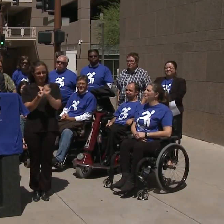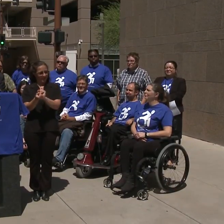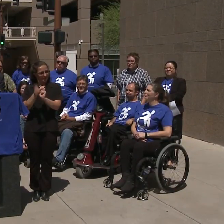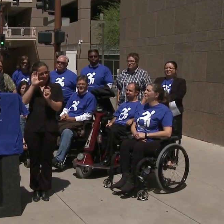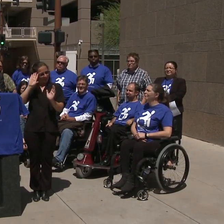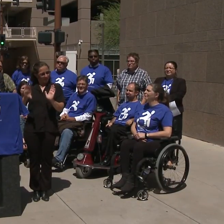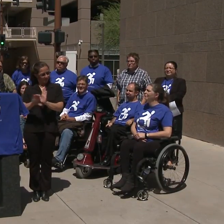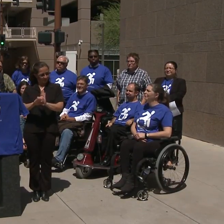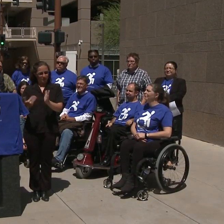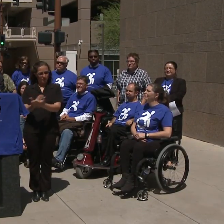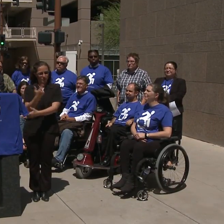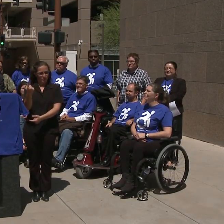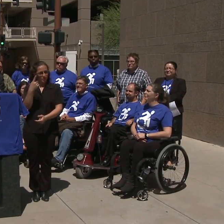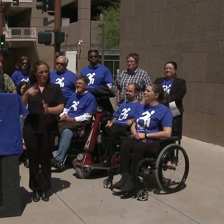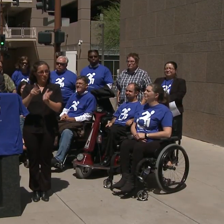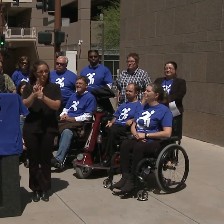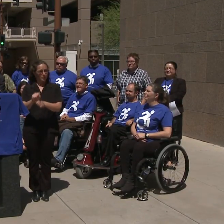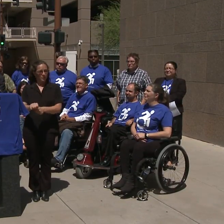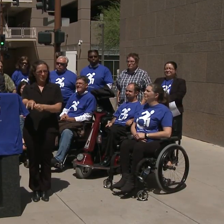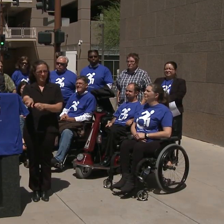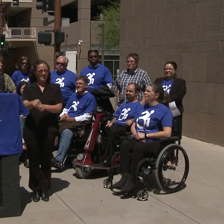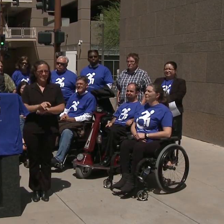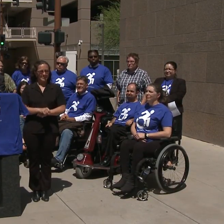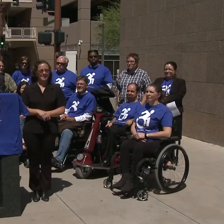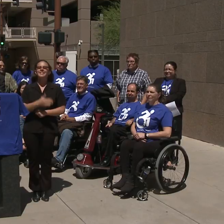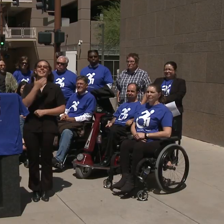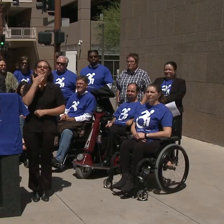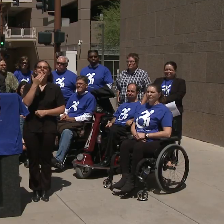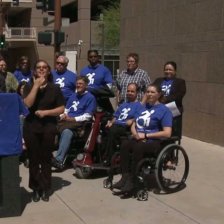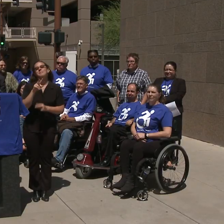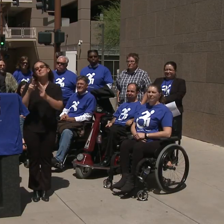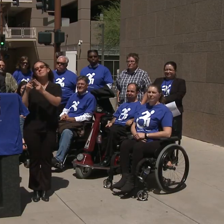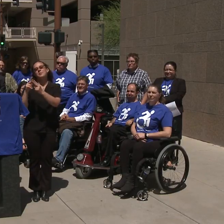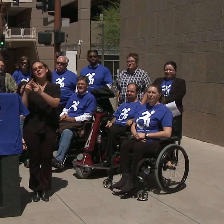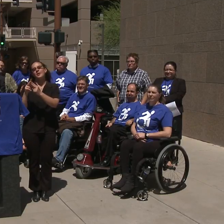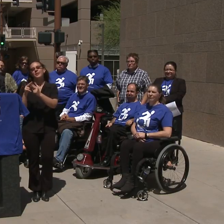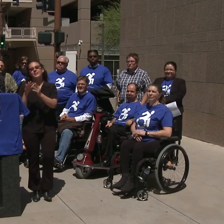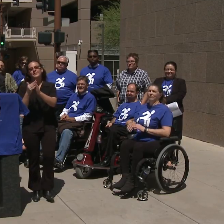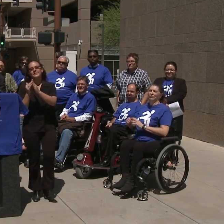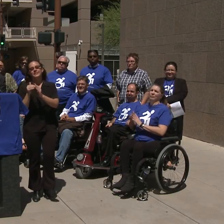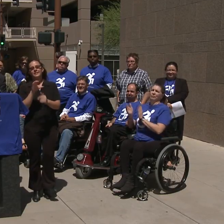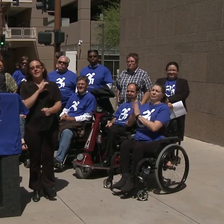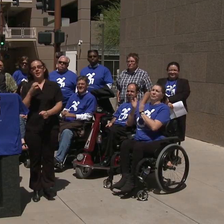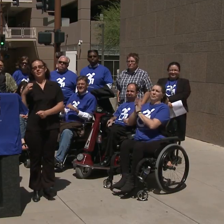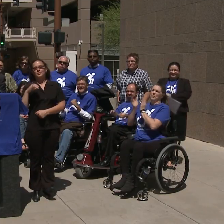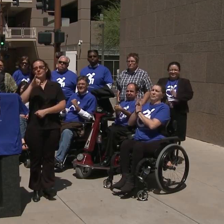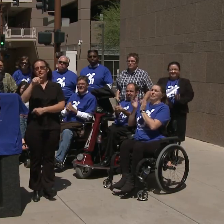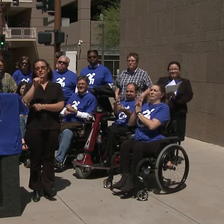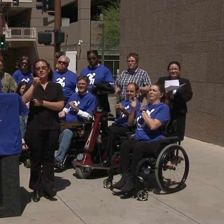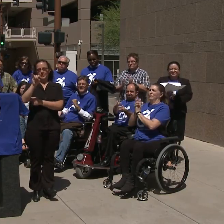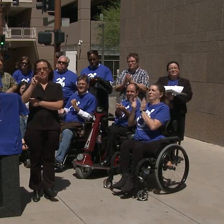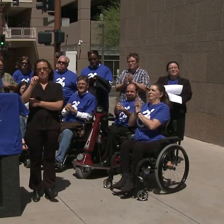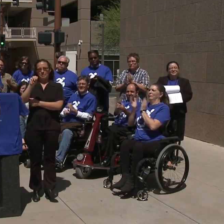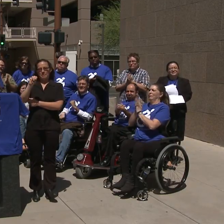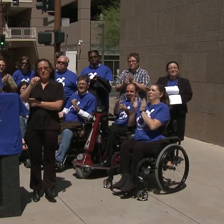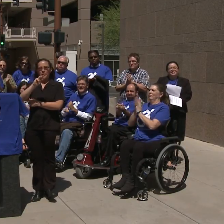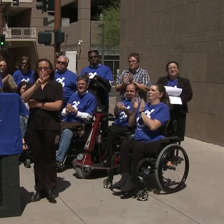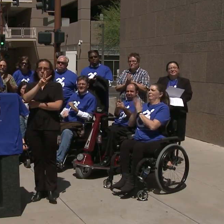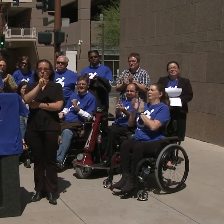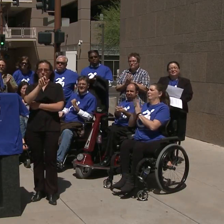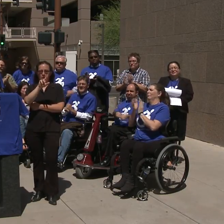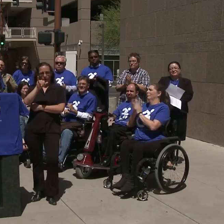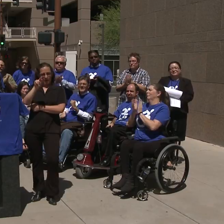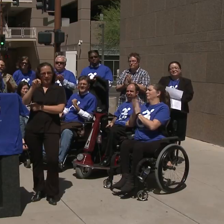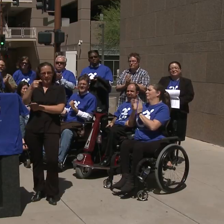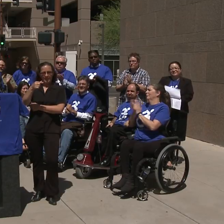be utilized. I want to thank my partner on the City Council who is here, Councilman Jim Waring. Good to see you, Councilman Waring. Thank you for being here and being so